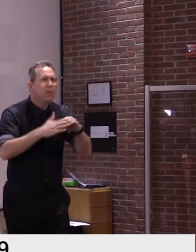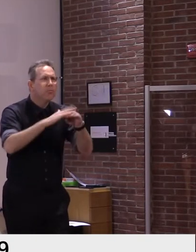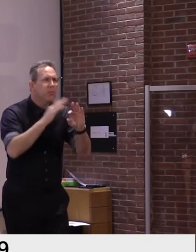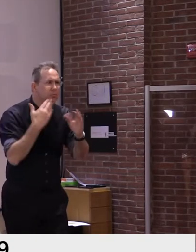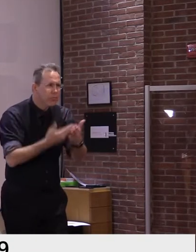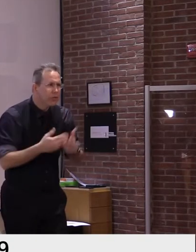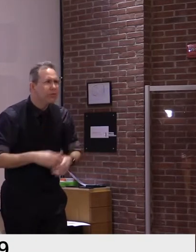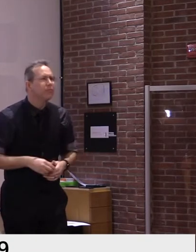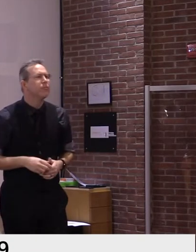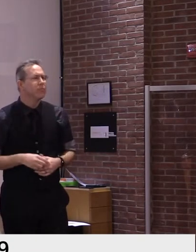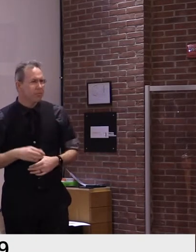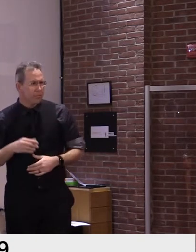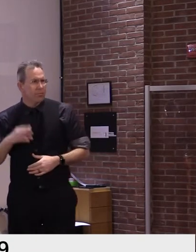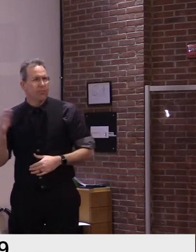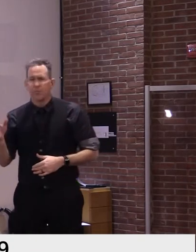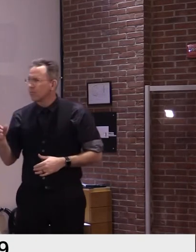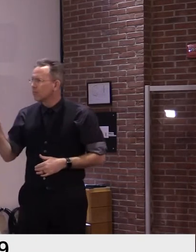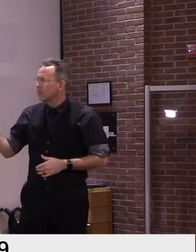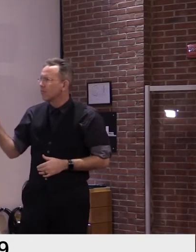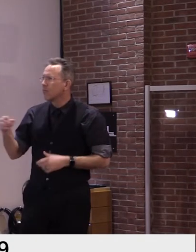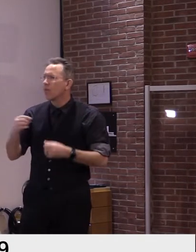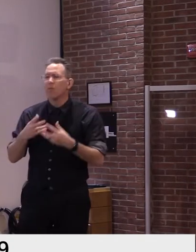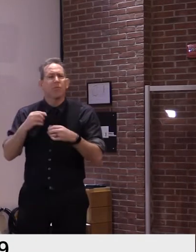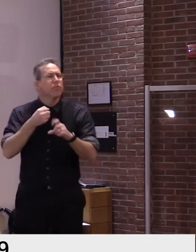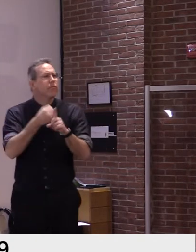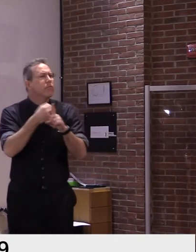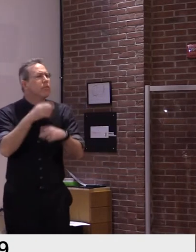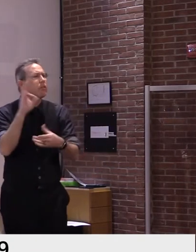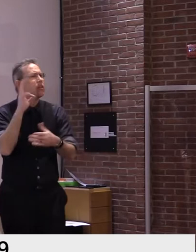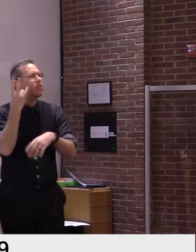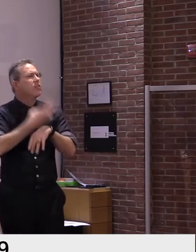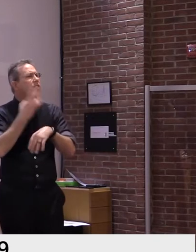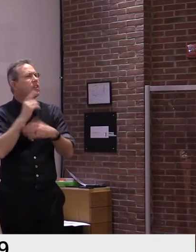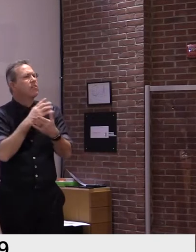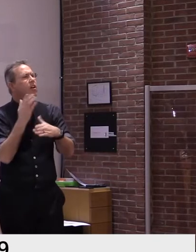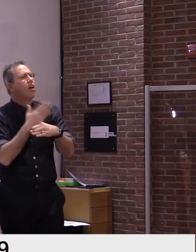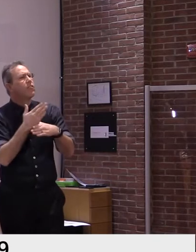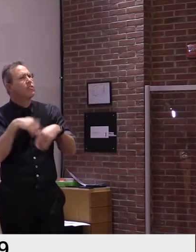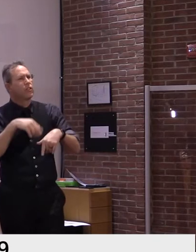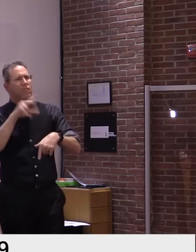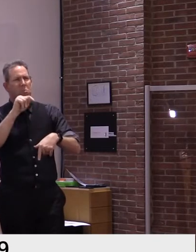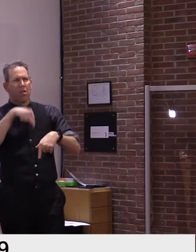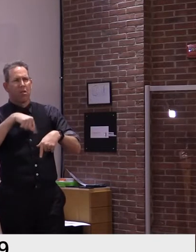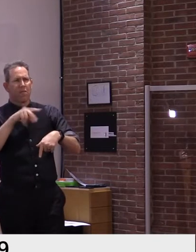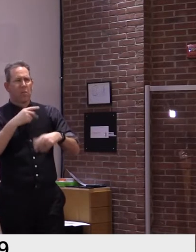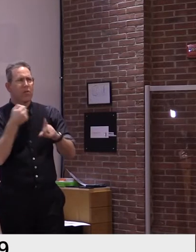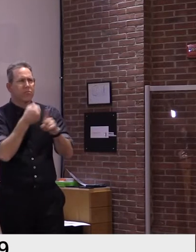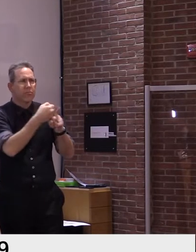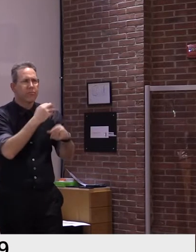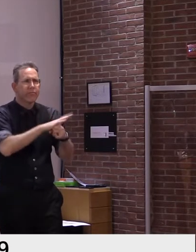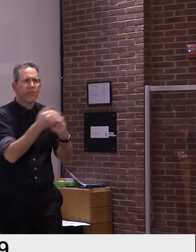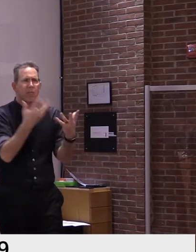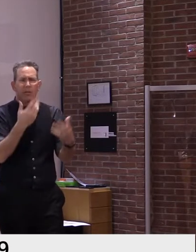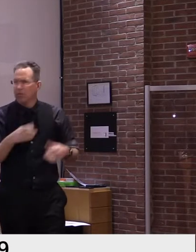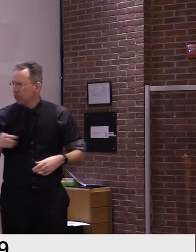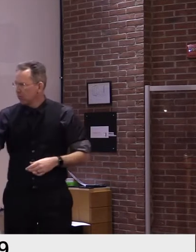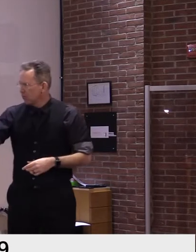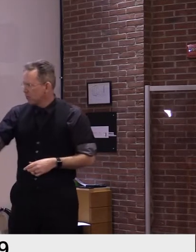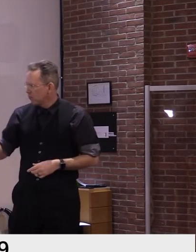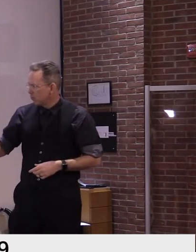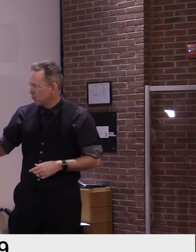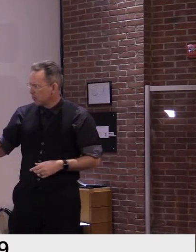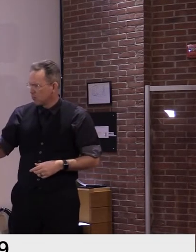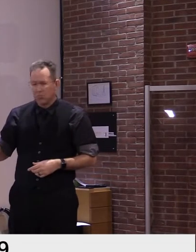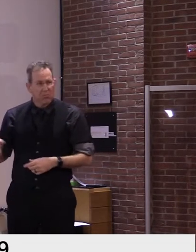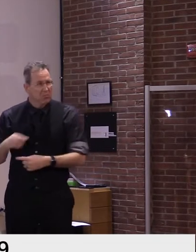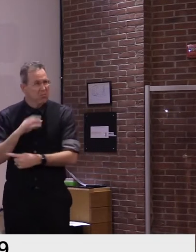trend in the right direction, with Vermont reporting 694 cases this week, a 35 case decrease from the previous